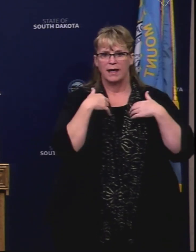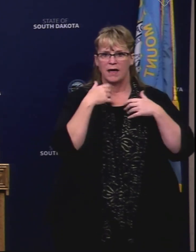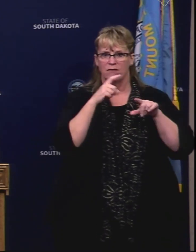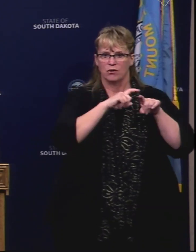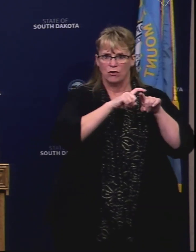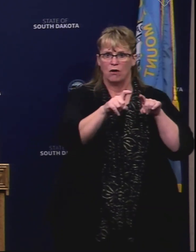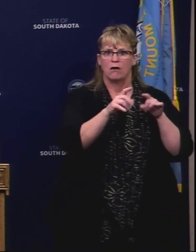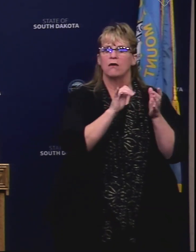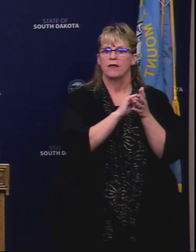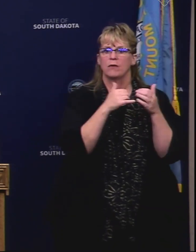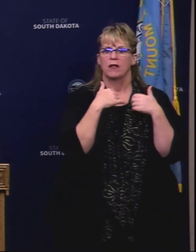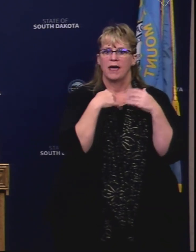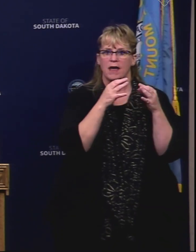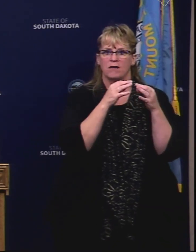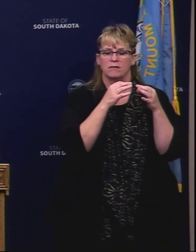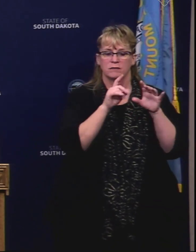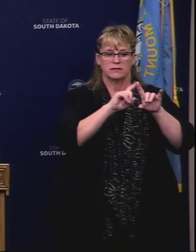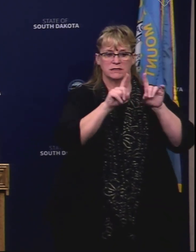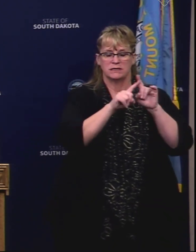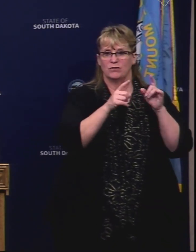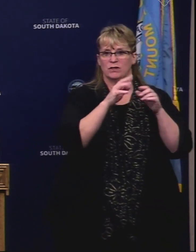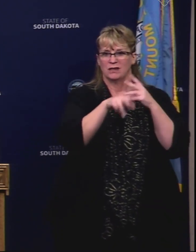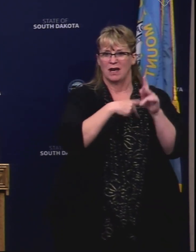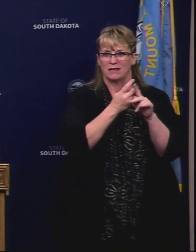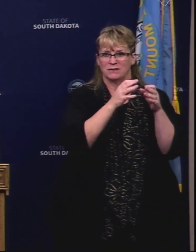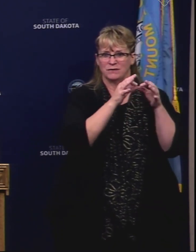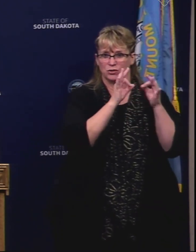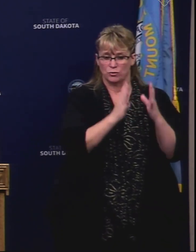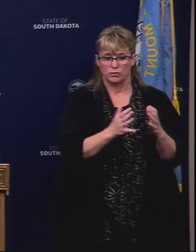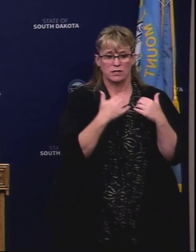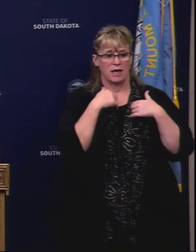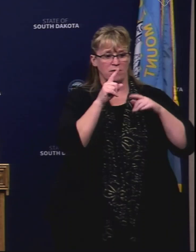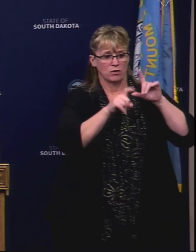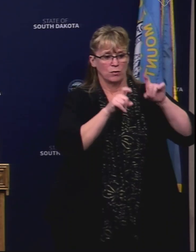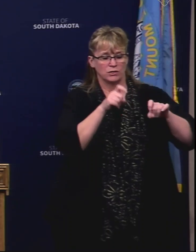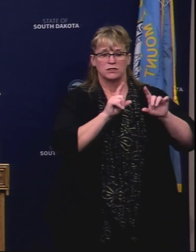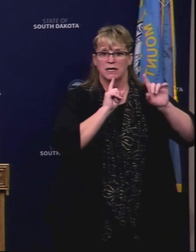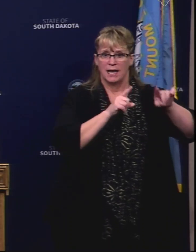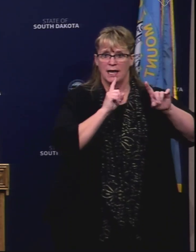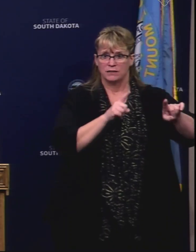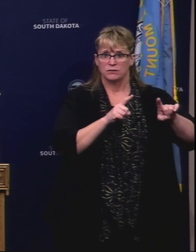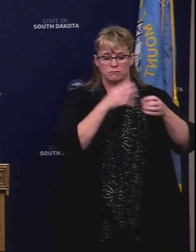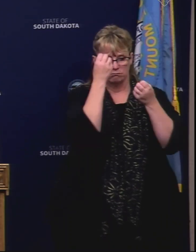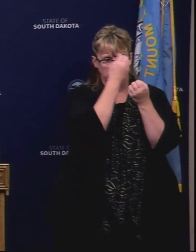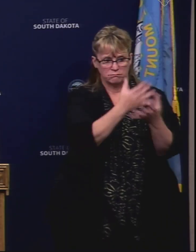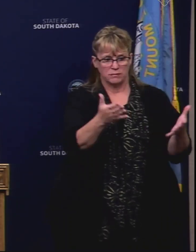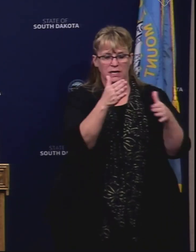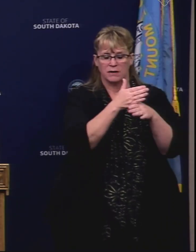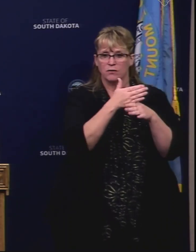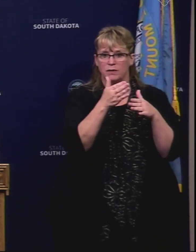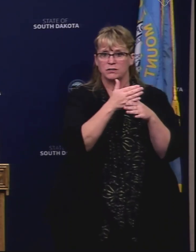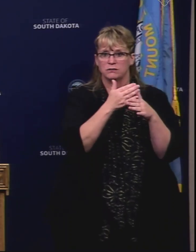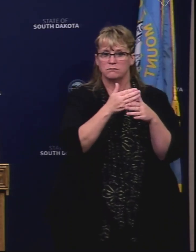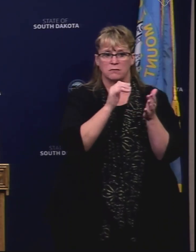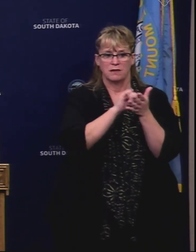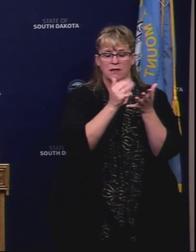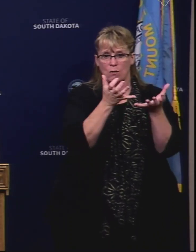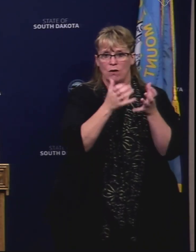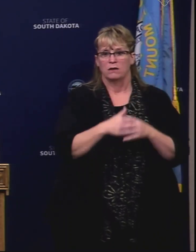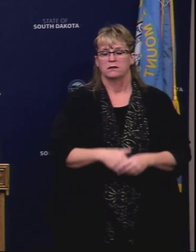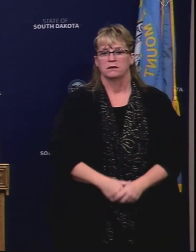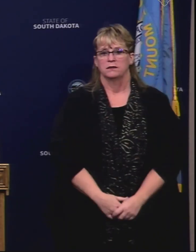call that will facilitate interpreters so that we can have questions and answers and get them all the information that they may be wanting.